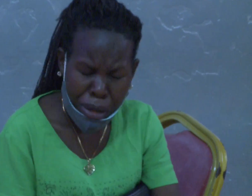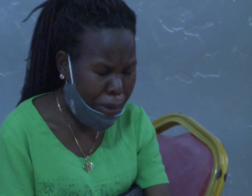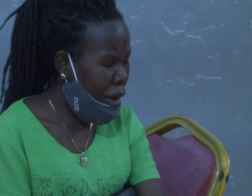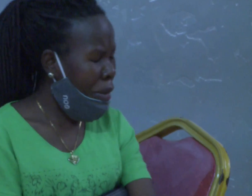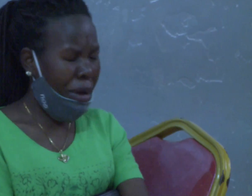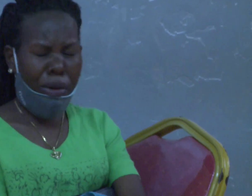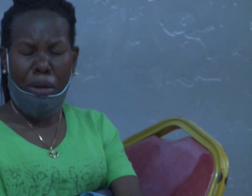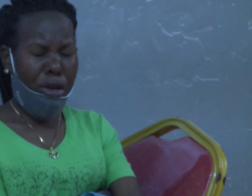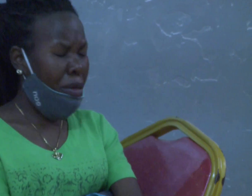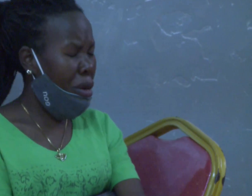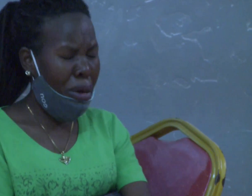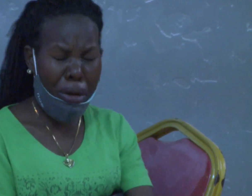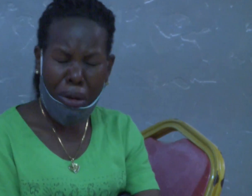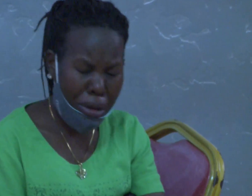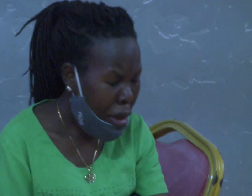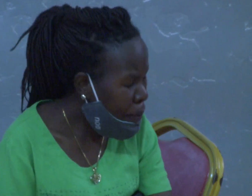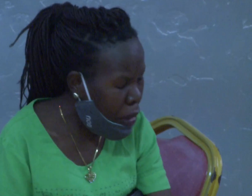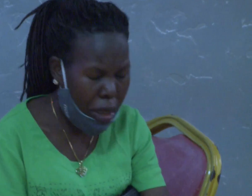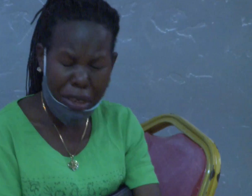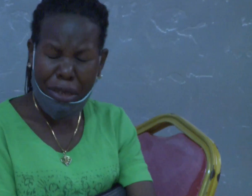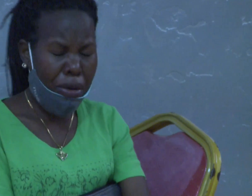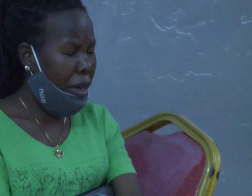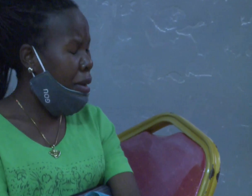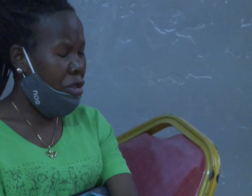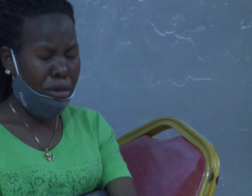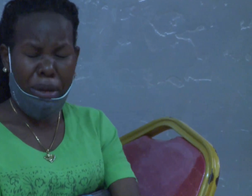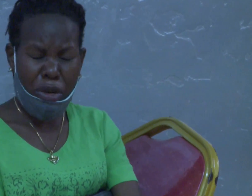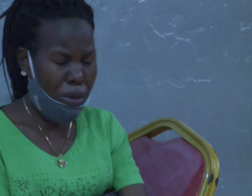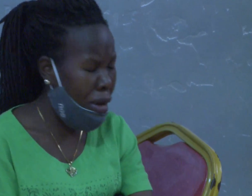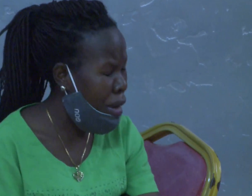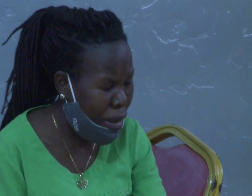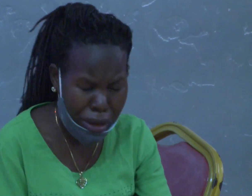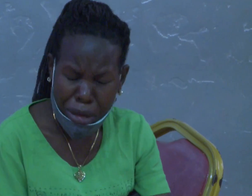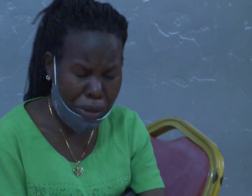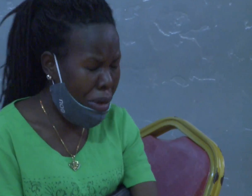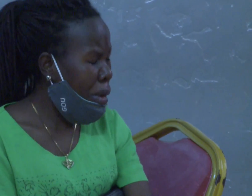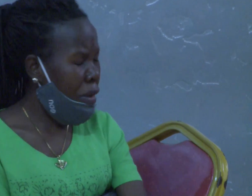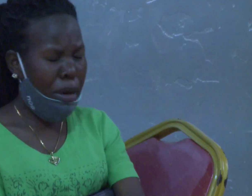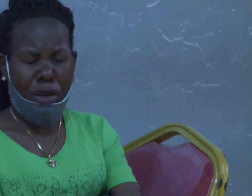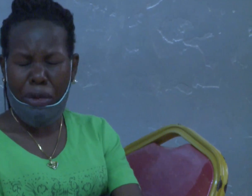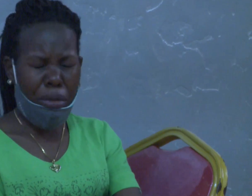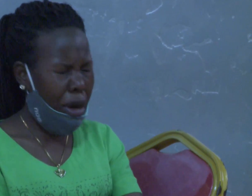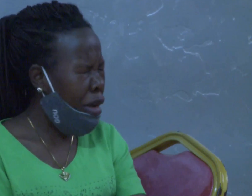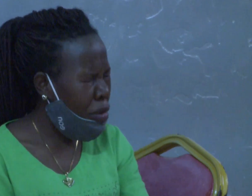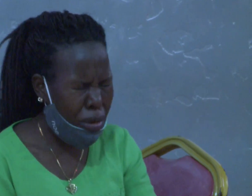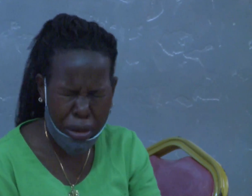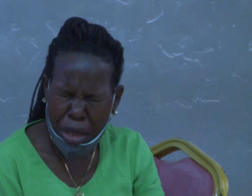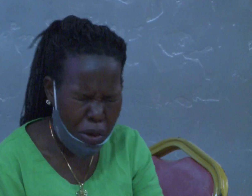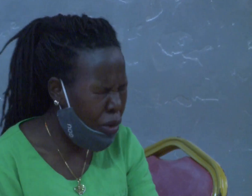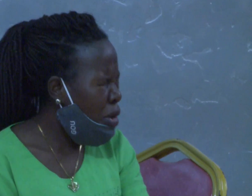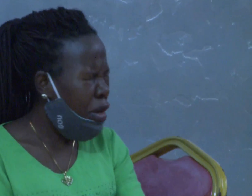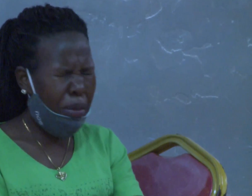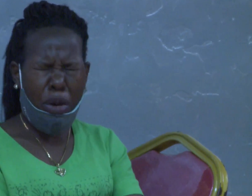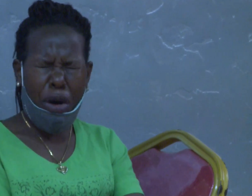inner man. May you fill, heavenly King of glory. May you fill my inner cup. May you fill my inner cup. That it overflows, heavenly